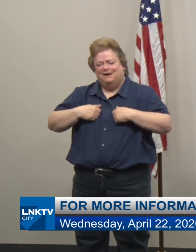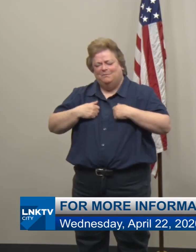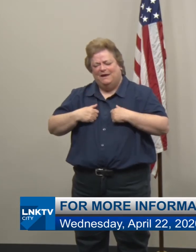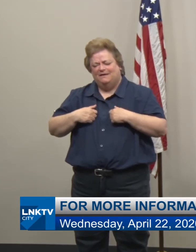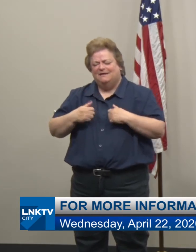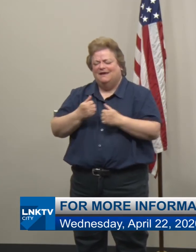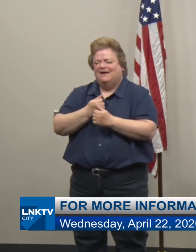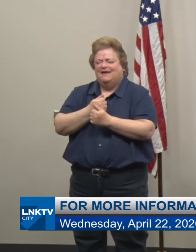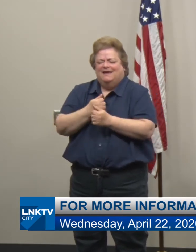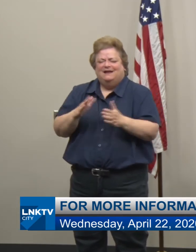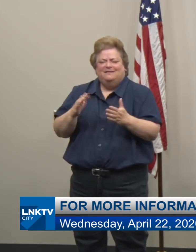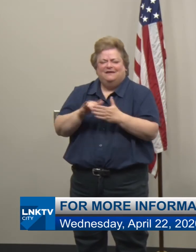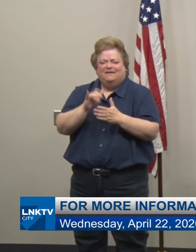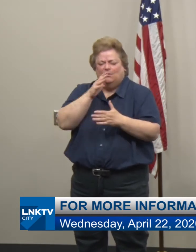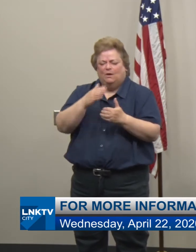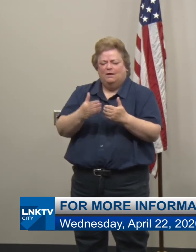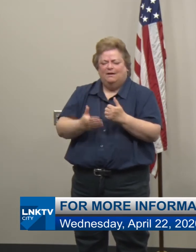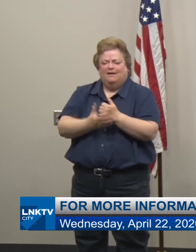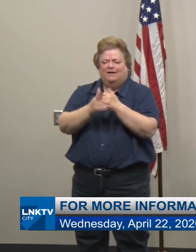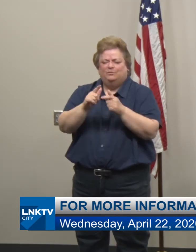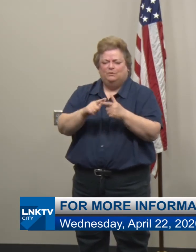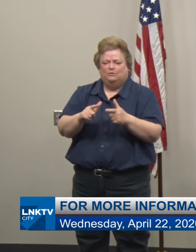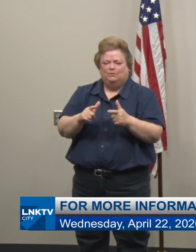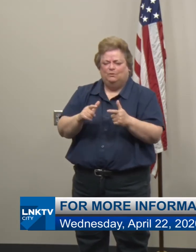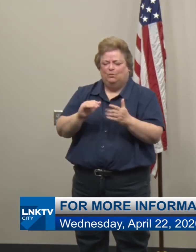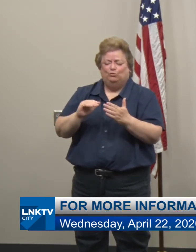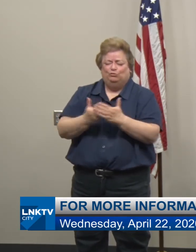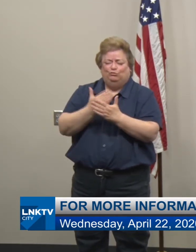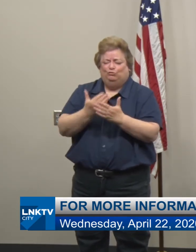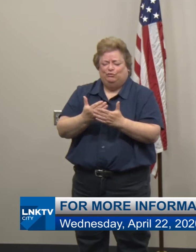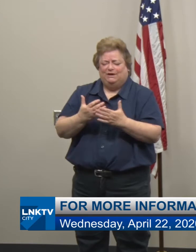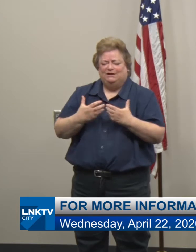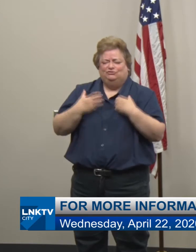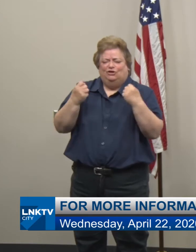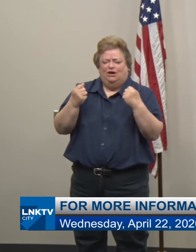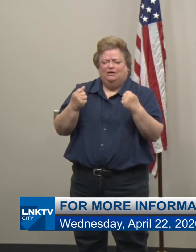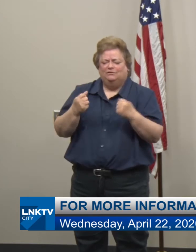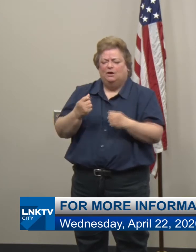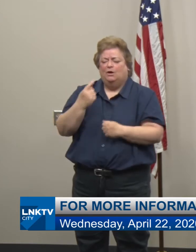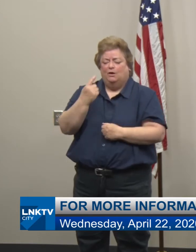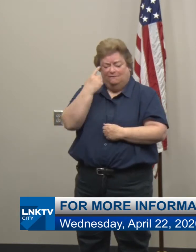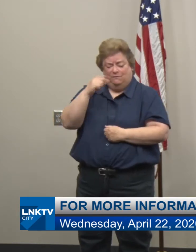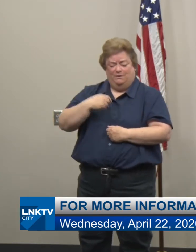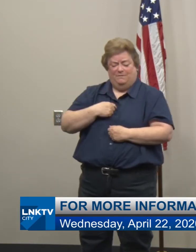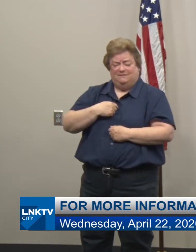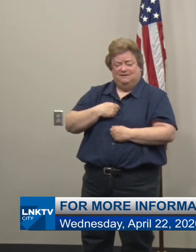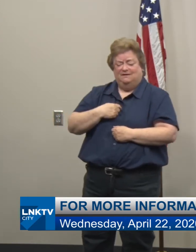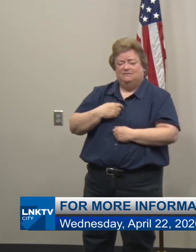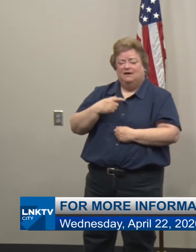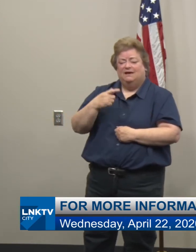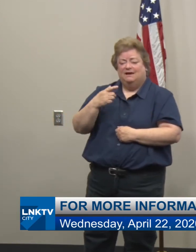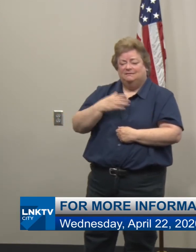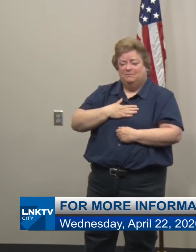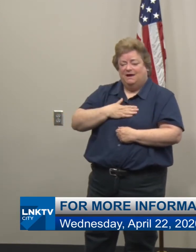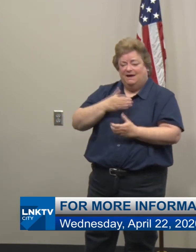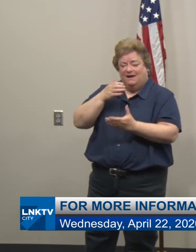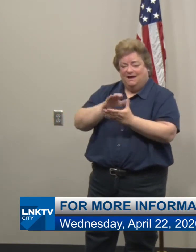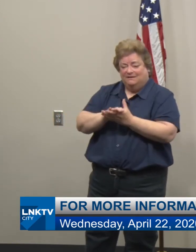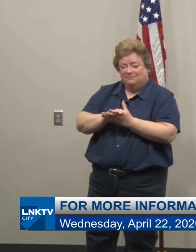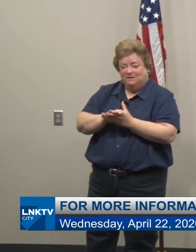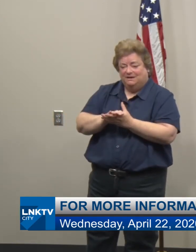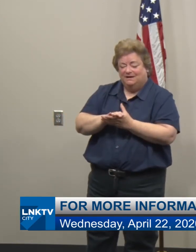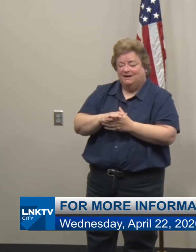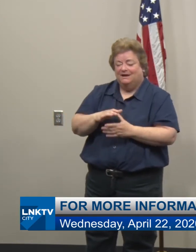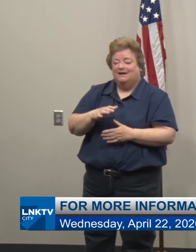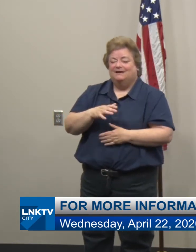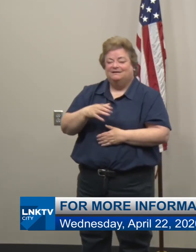you recharge and find stillness. For me, one important way to find peace and stillness is to have my husband take my cell phone away